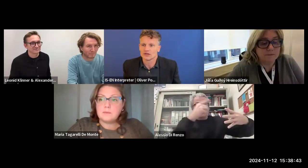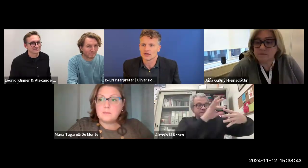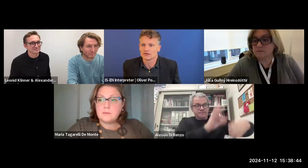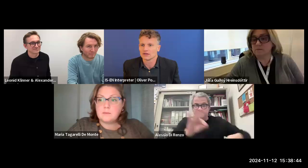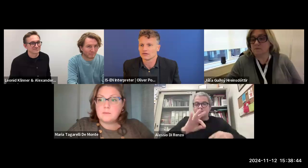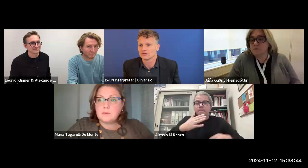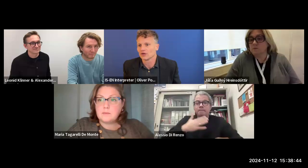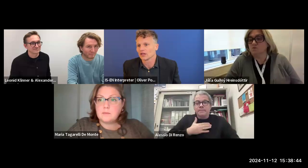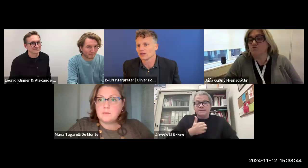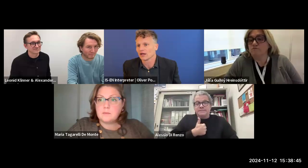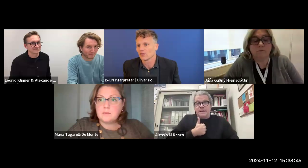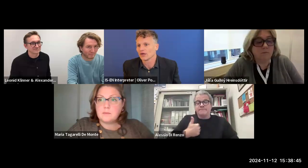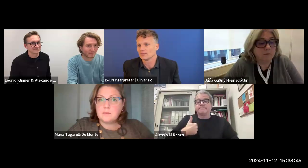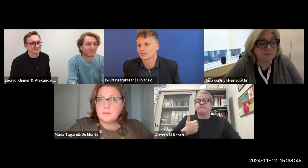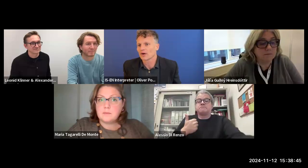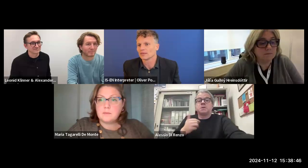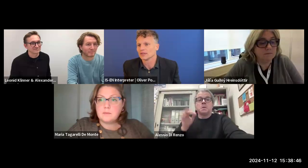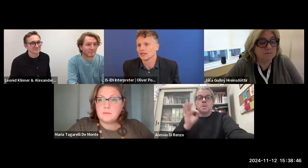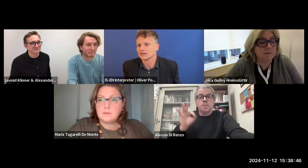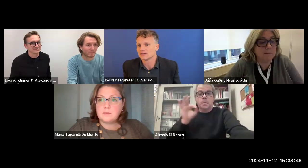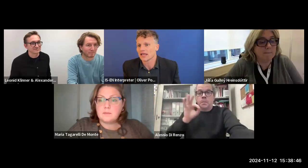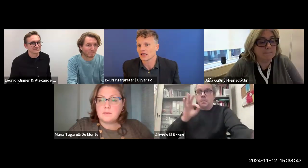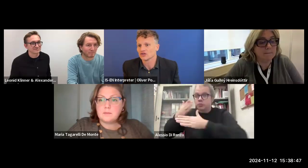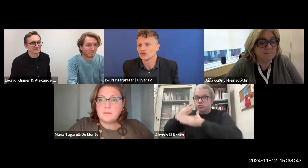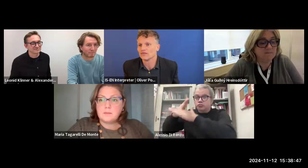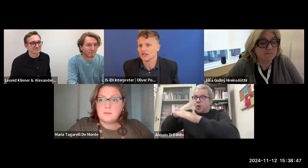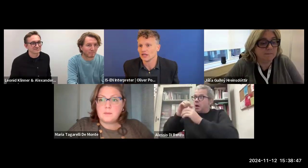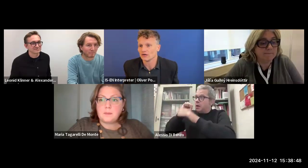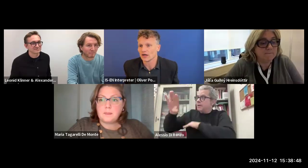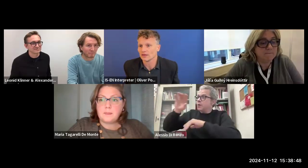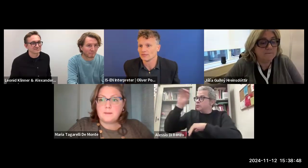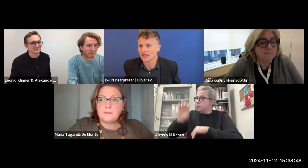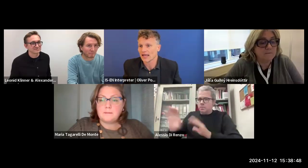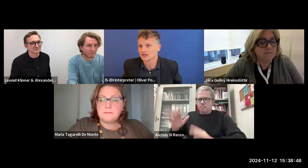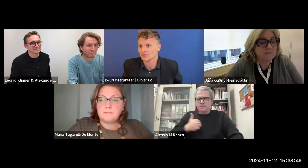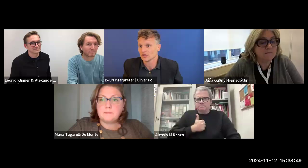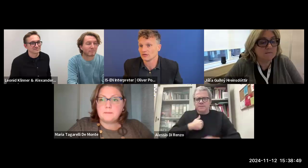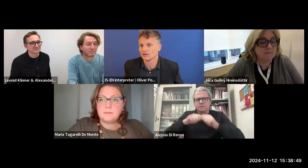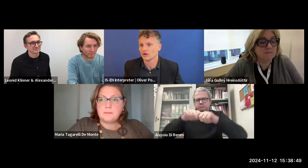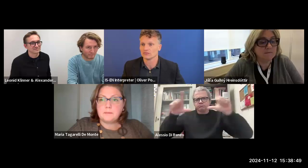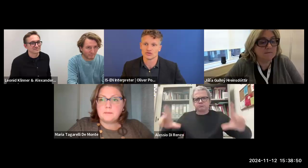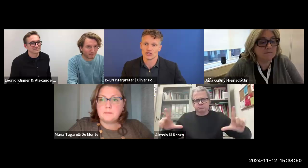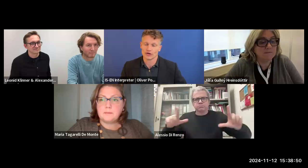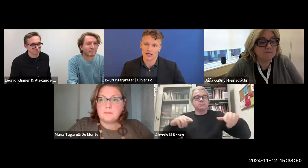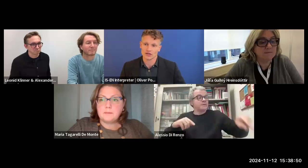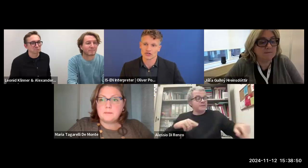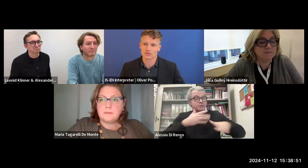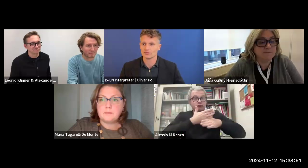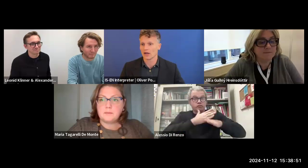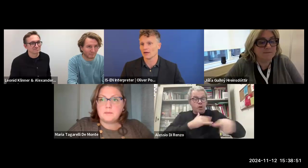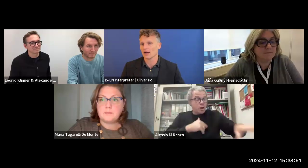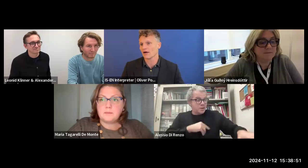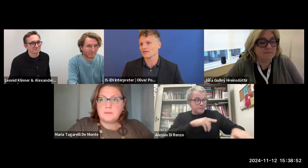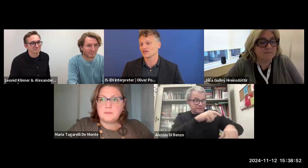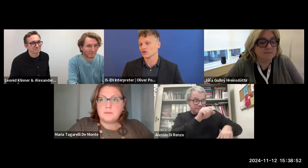videos, and we could probably take a Zoom video that hasn't been shared. I can